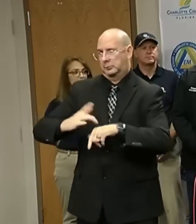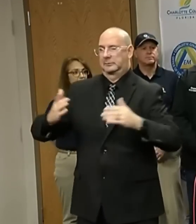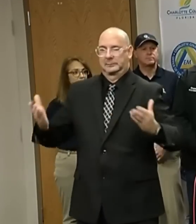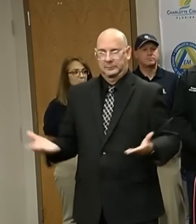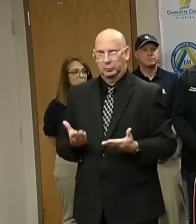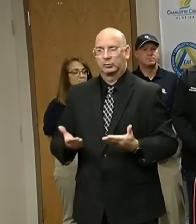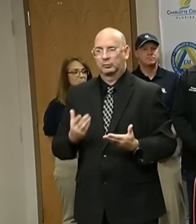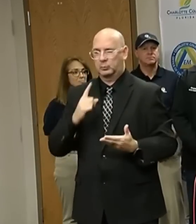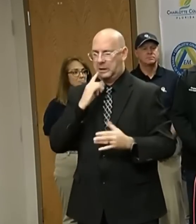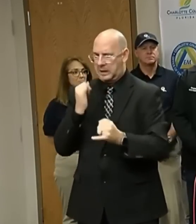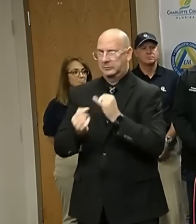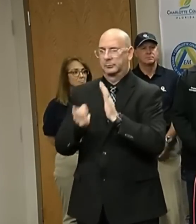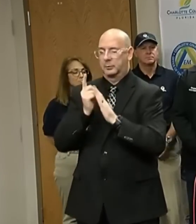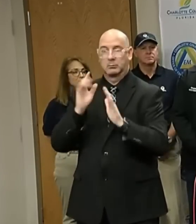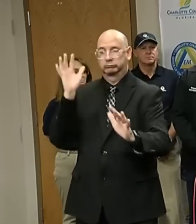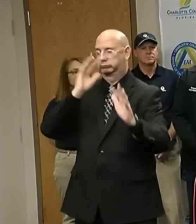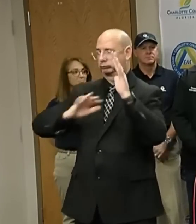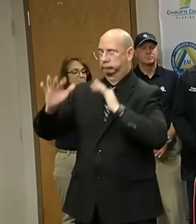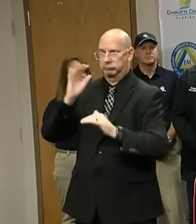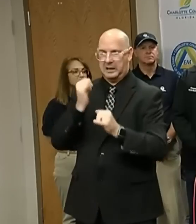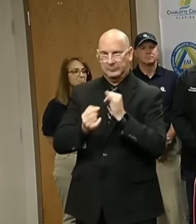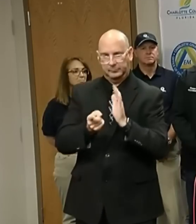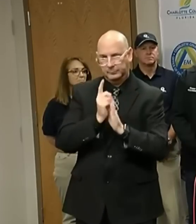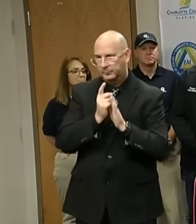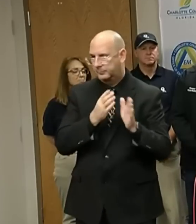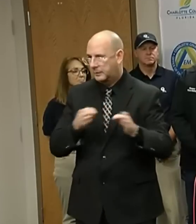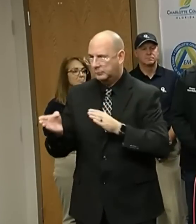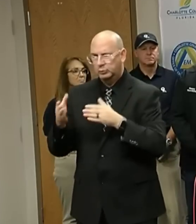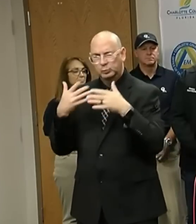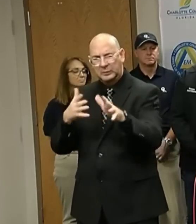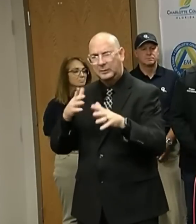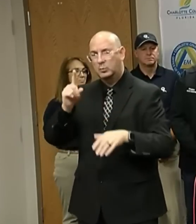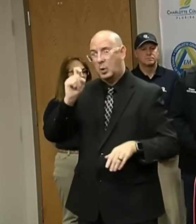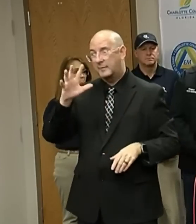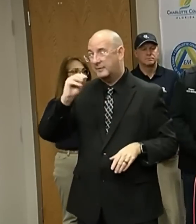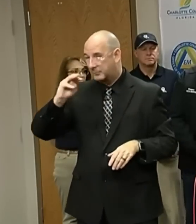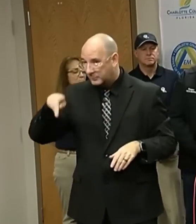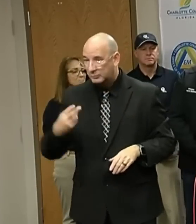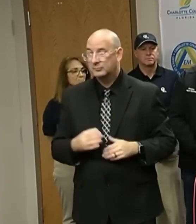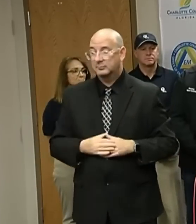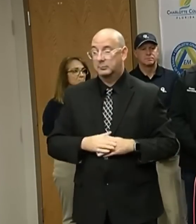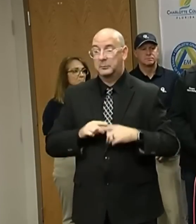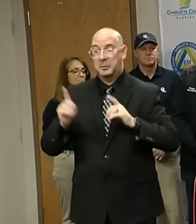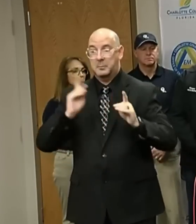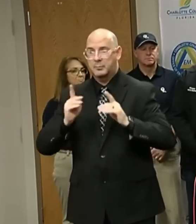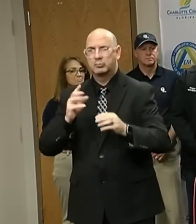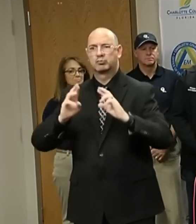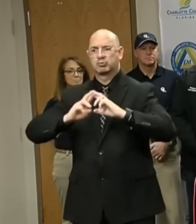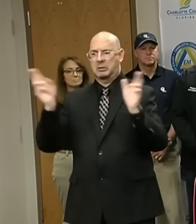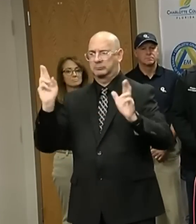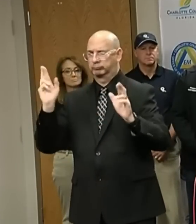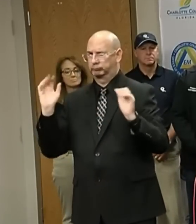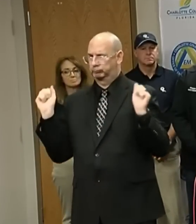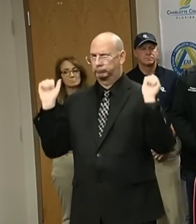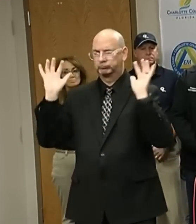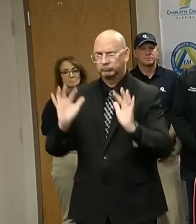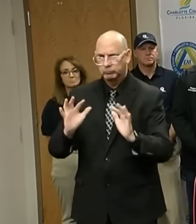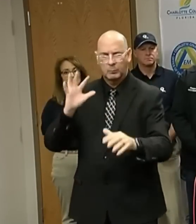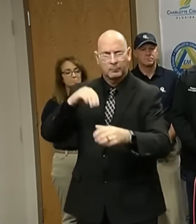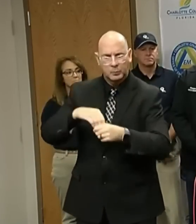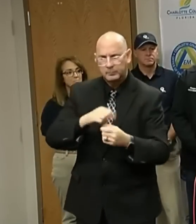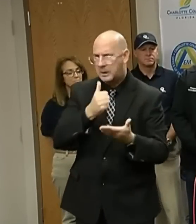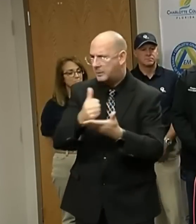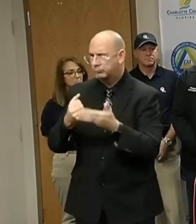155 miles an hour. So the response here and just the way people have reacted has been very, very impressive, and